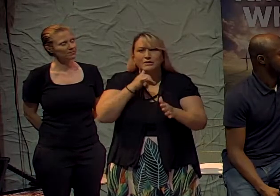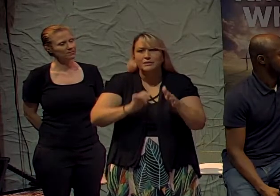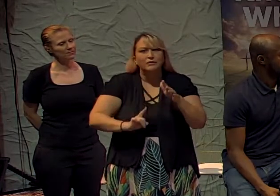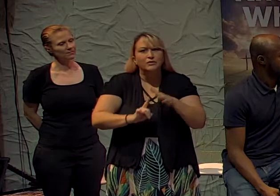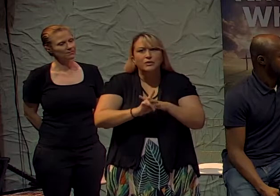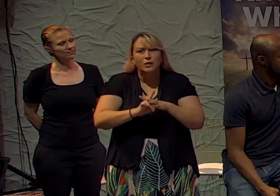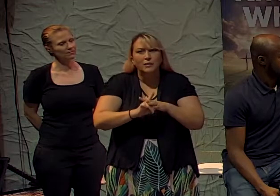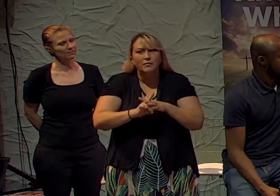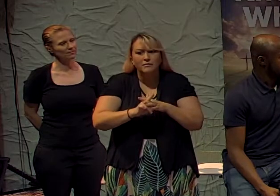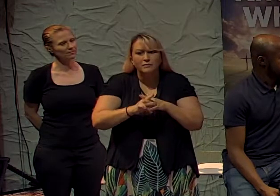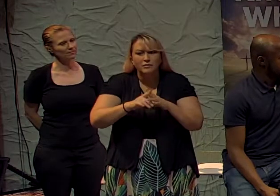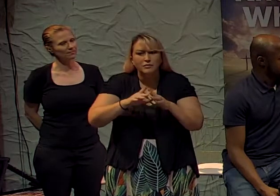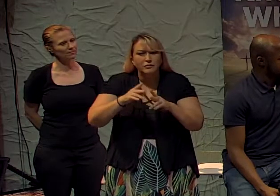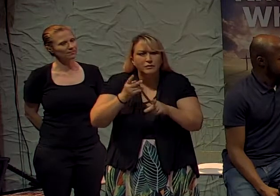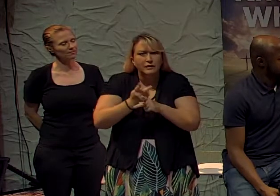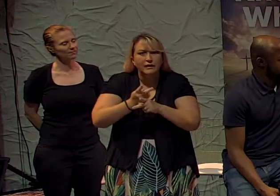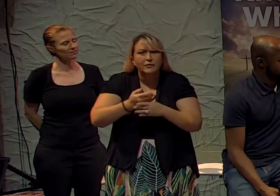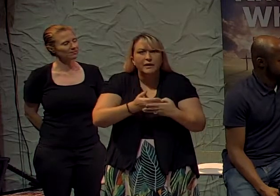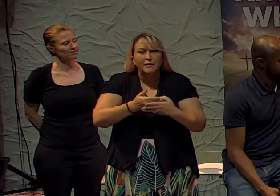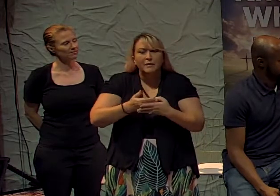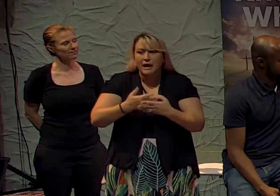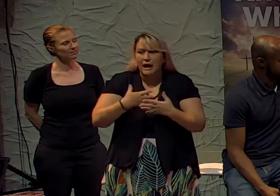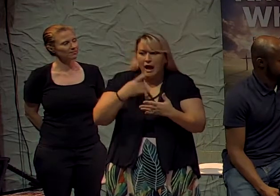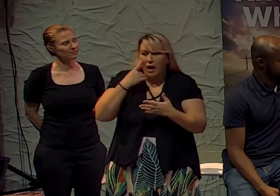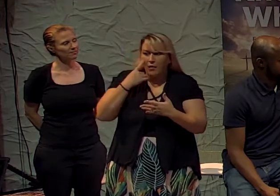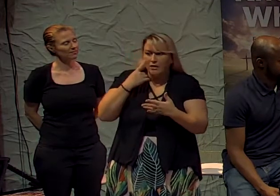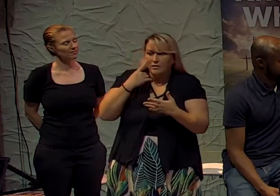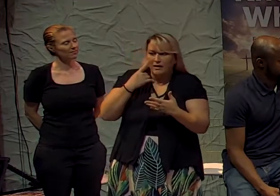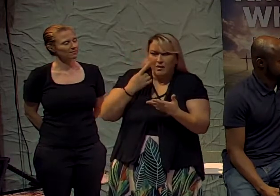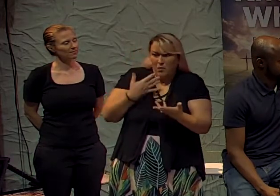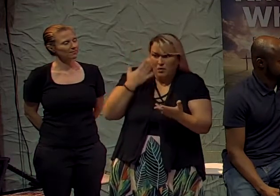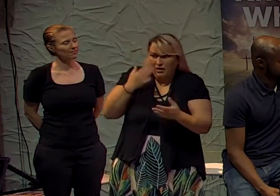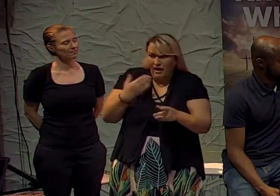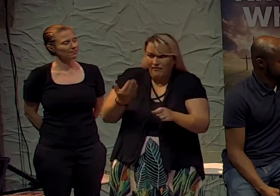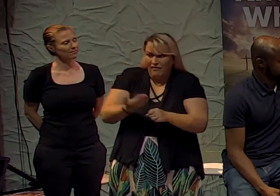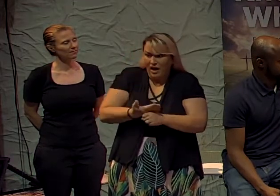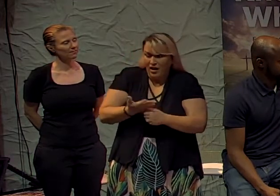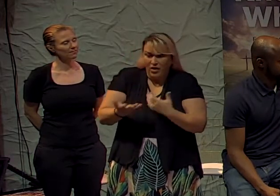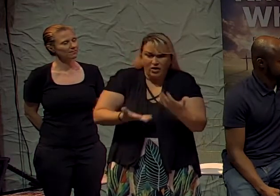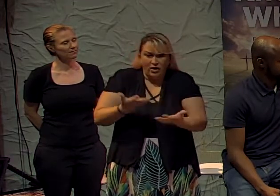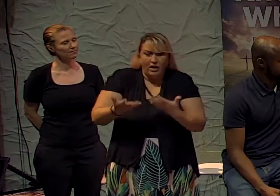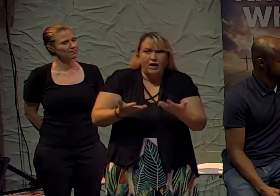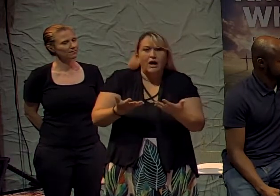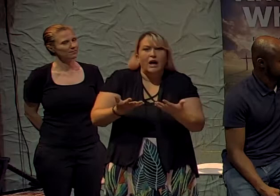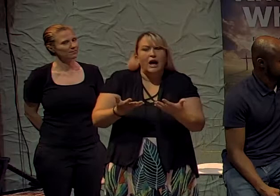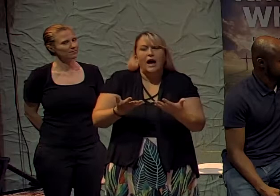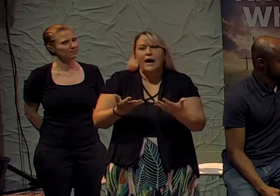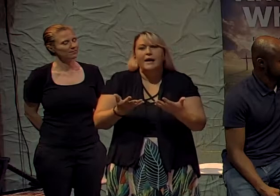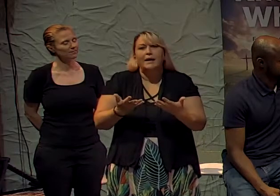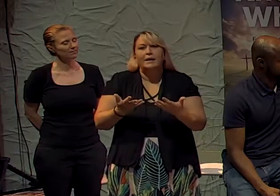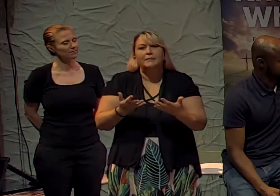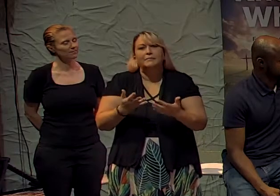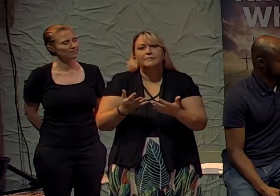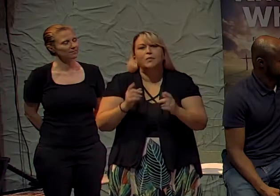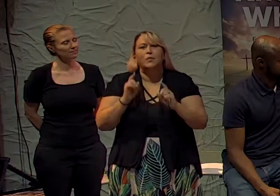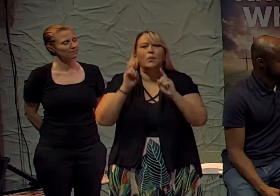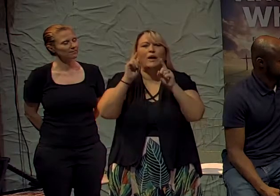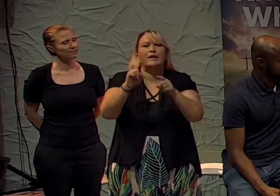up. And I was going to lose my job. And I trudged off to Central